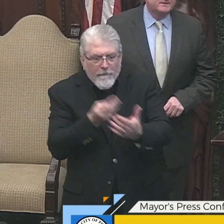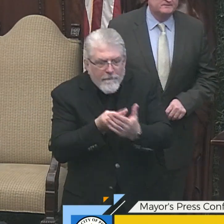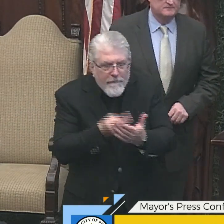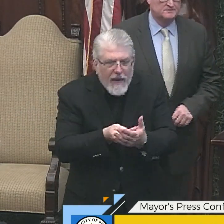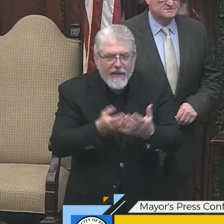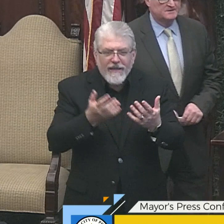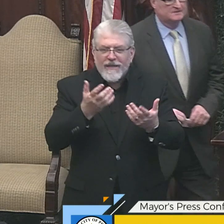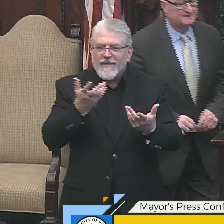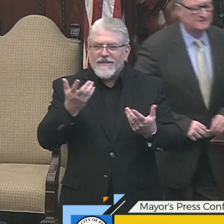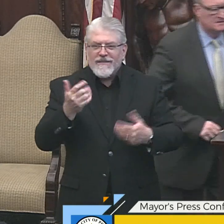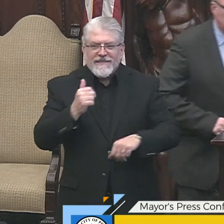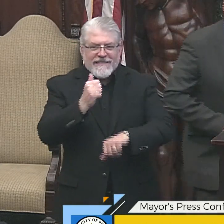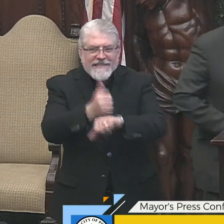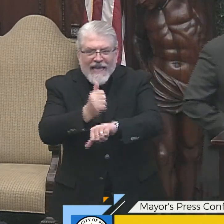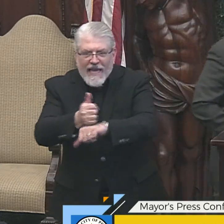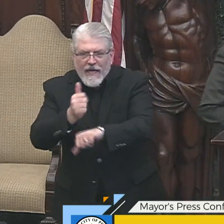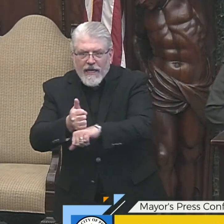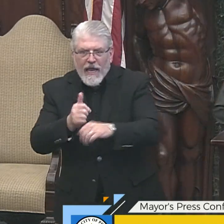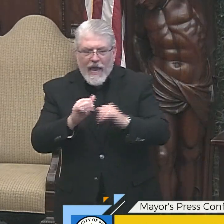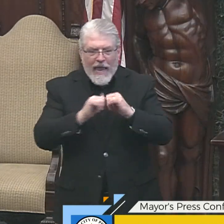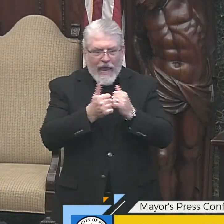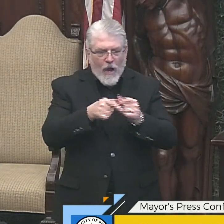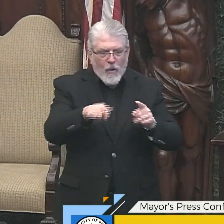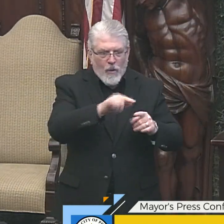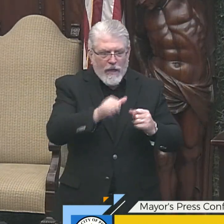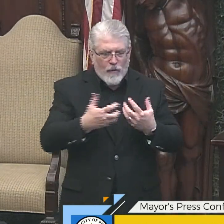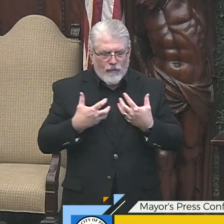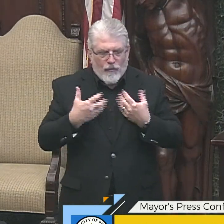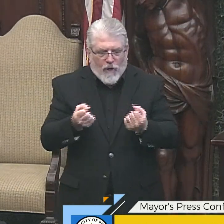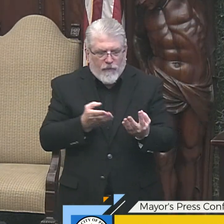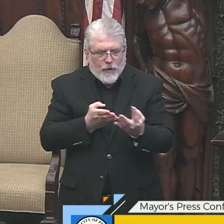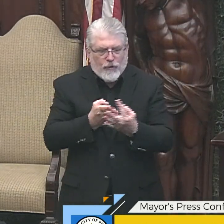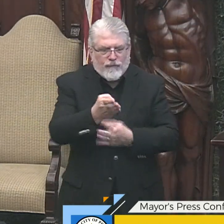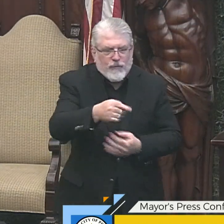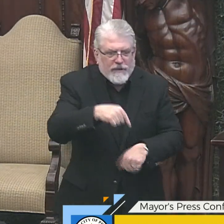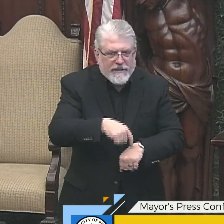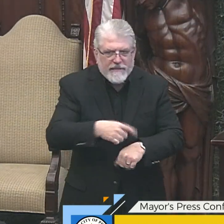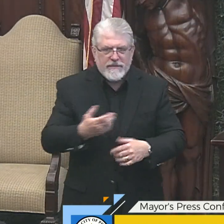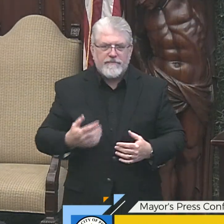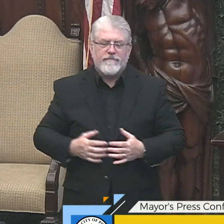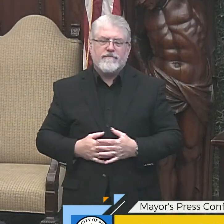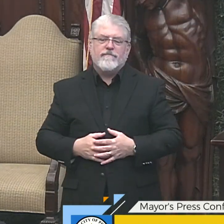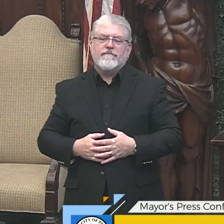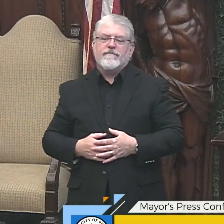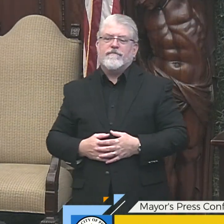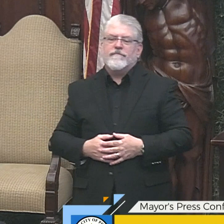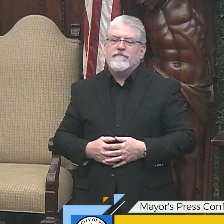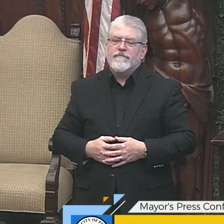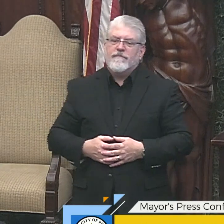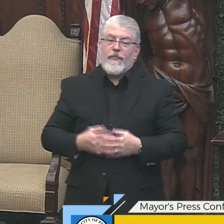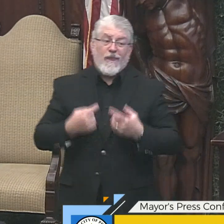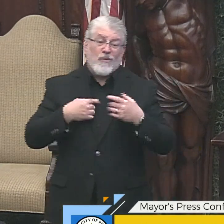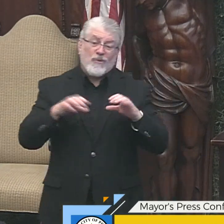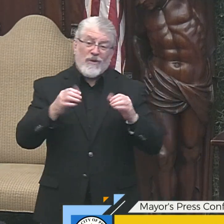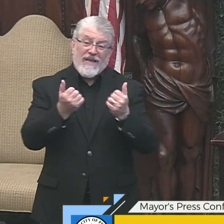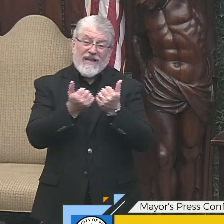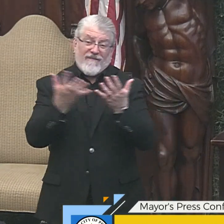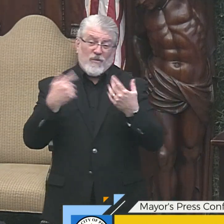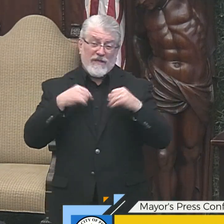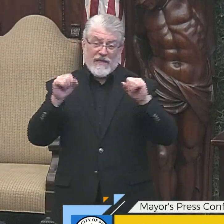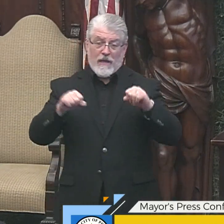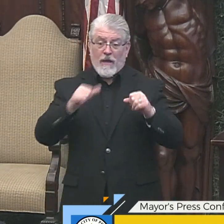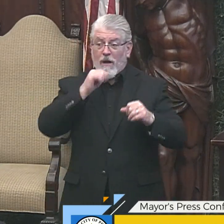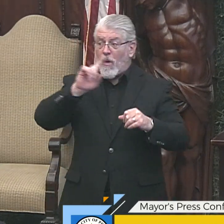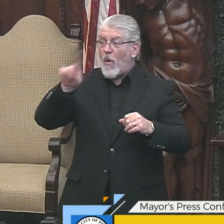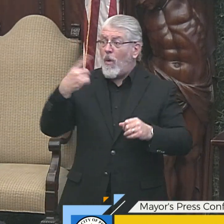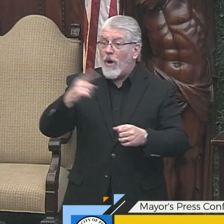forward. And we're going to do everything we can within our means. But this is a national issue, and it's going to have to be a